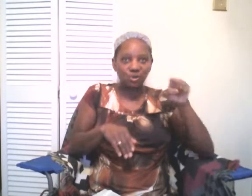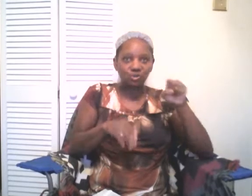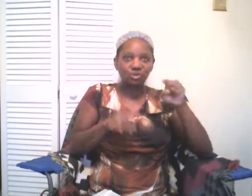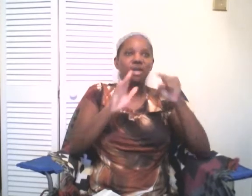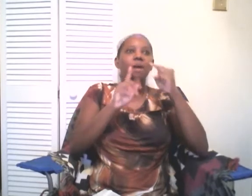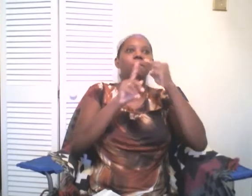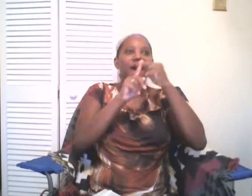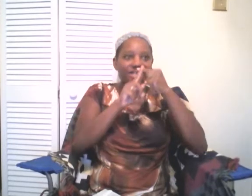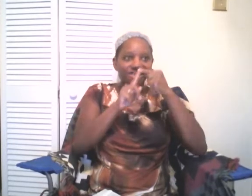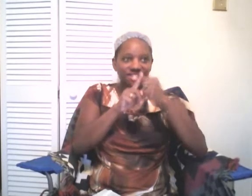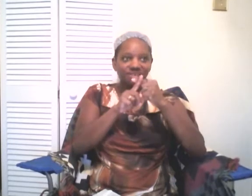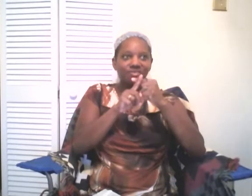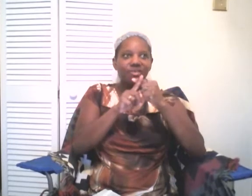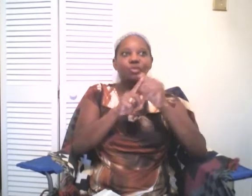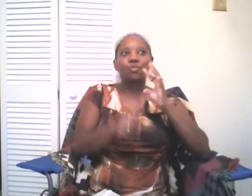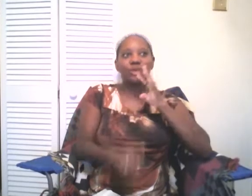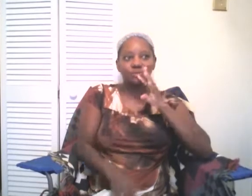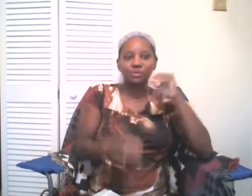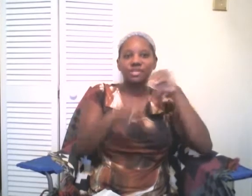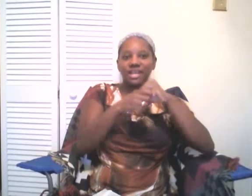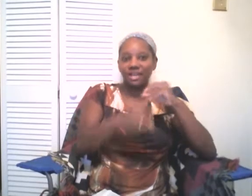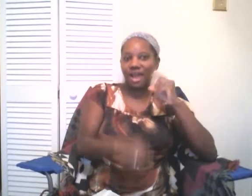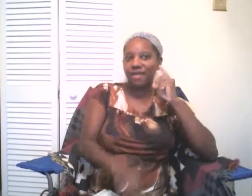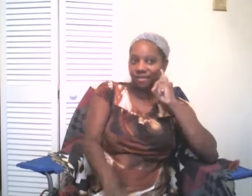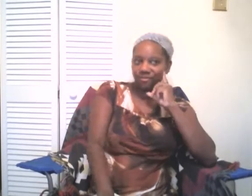those positive whispers in our ears.